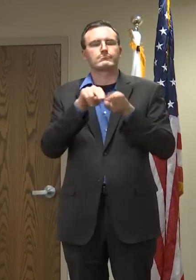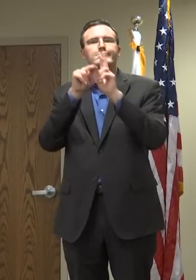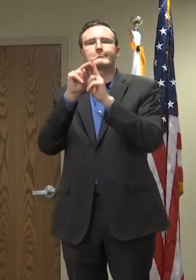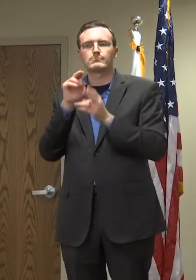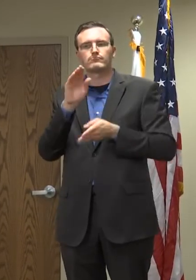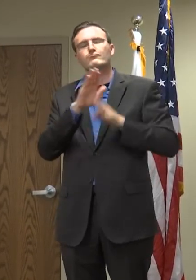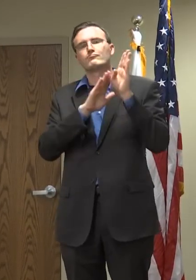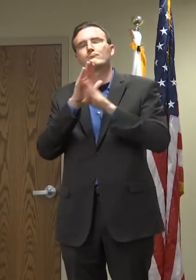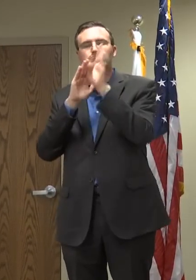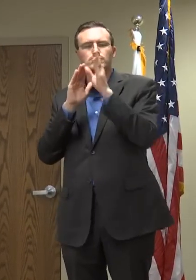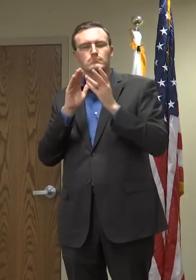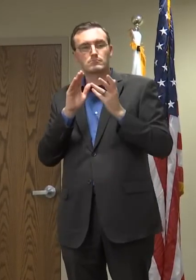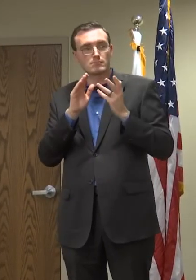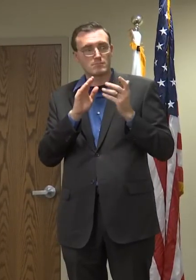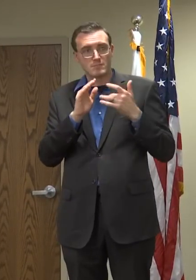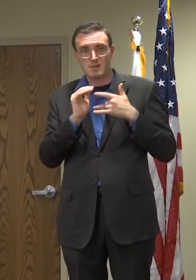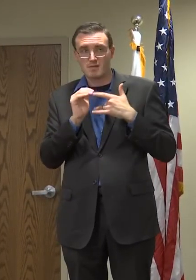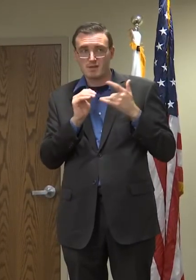actually